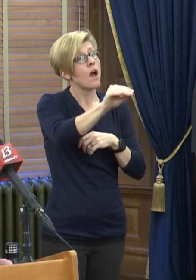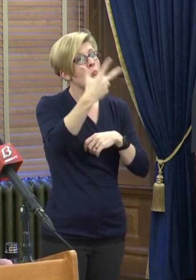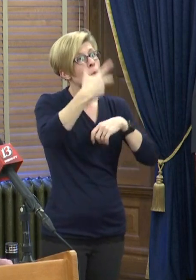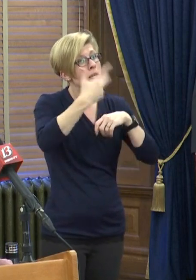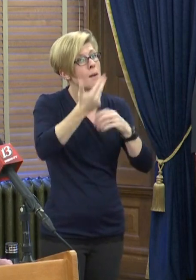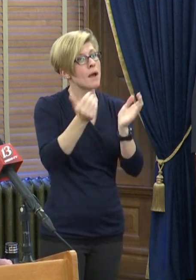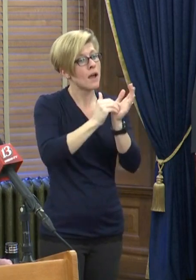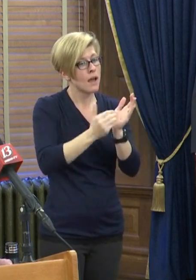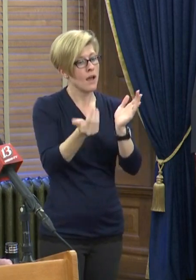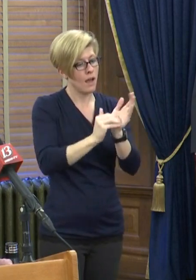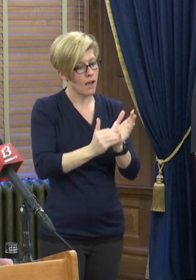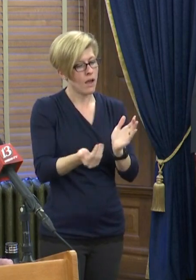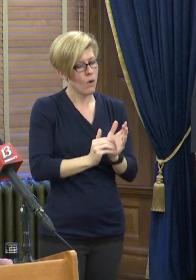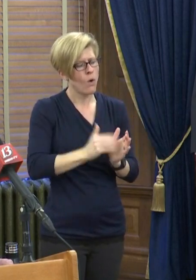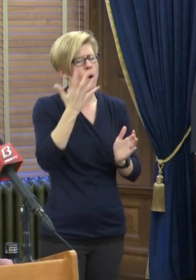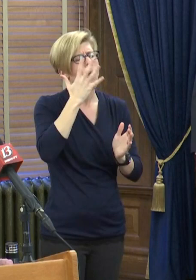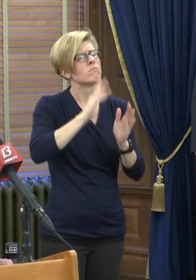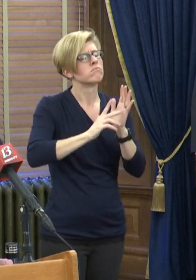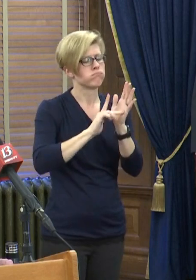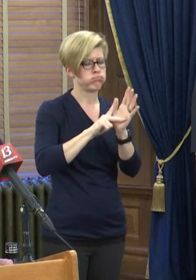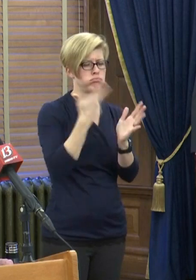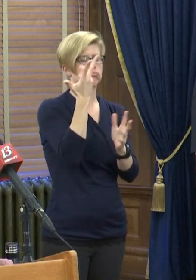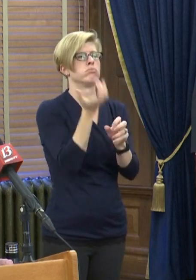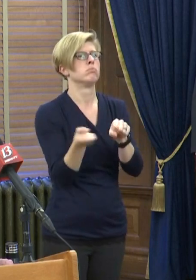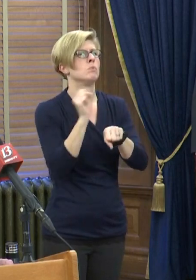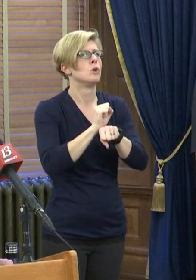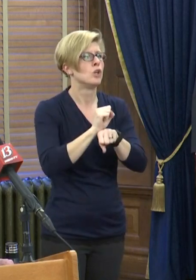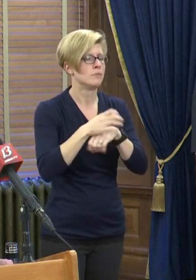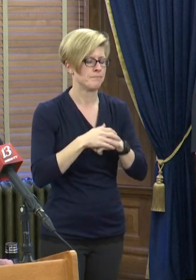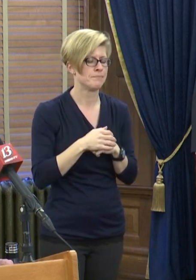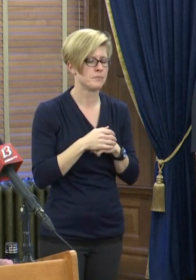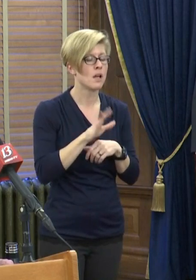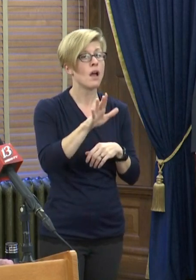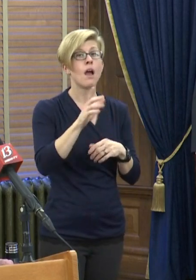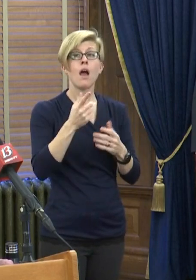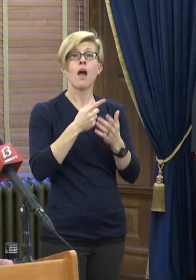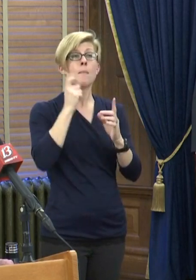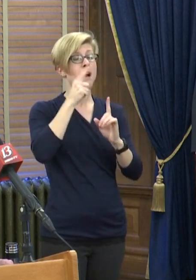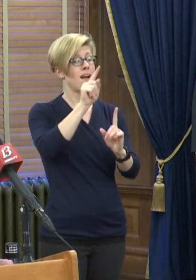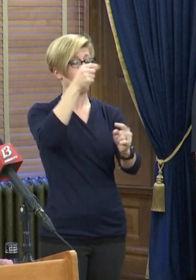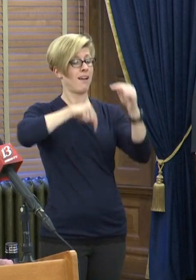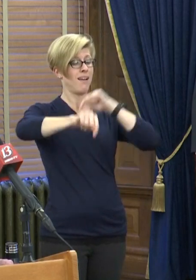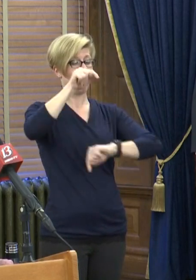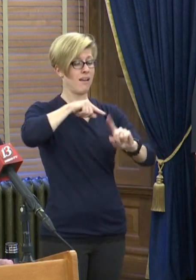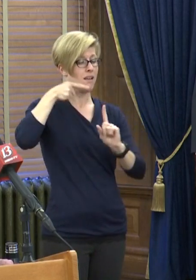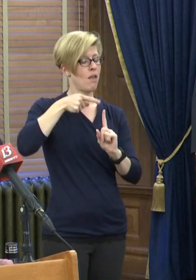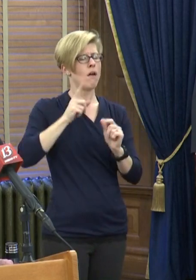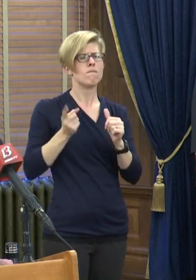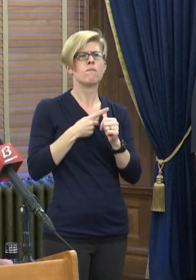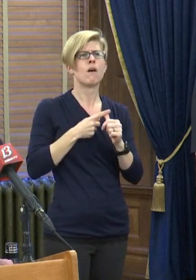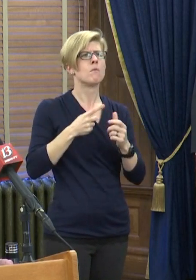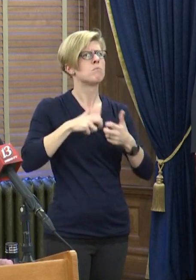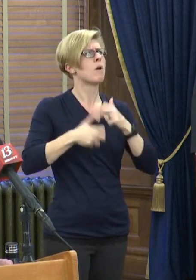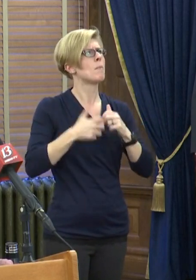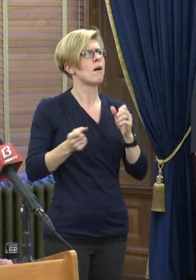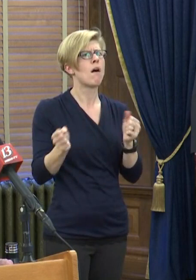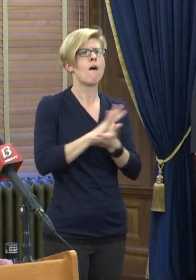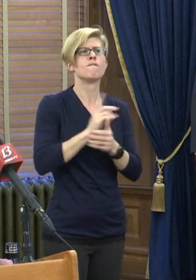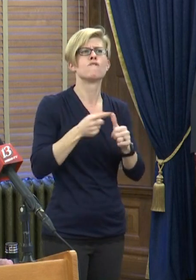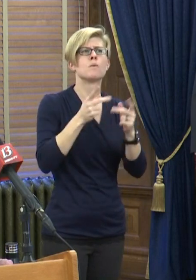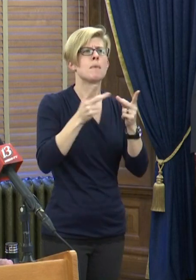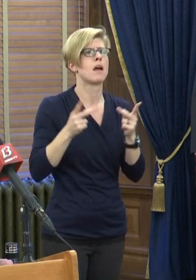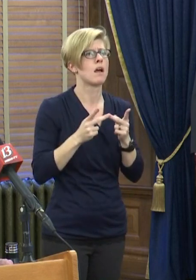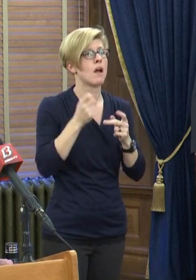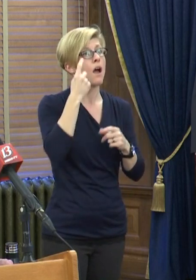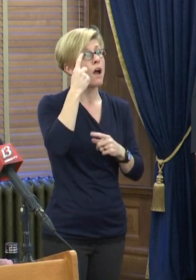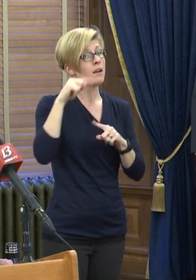the root causes that got us in the situation in the first place. Over the last decade, the Kansas Department of Labor has